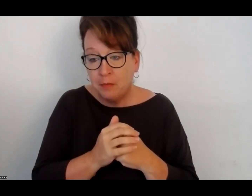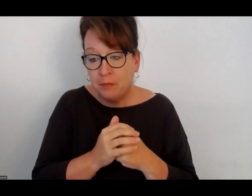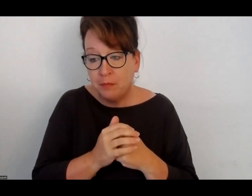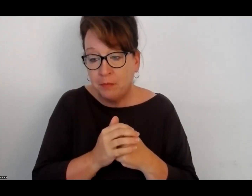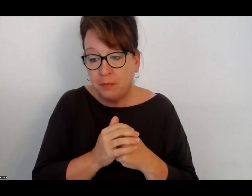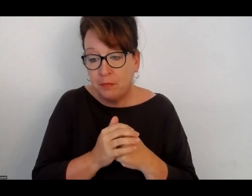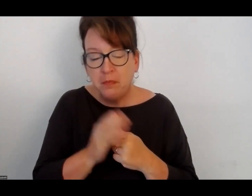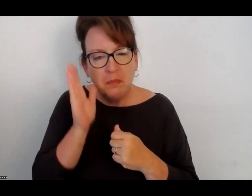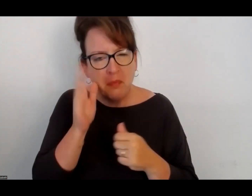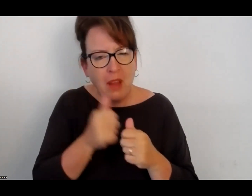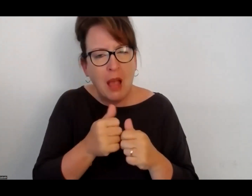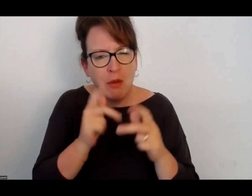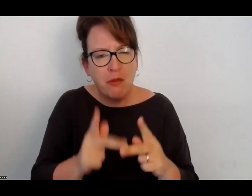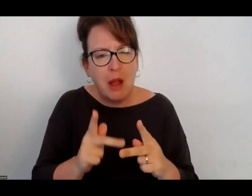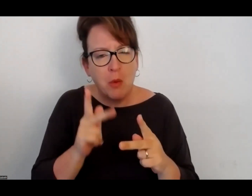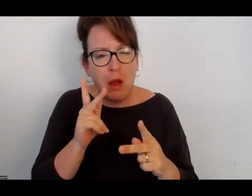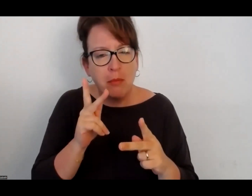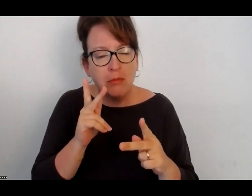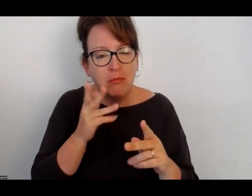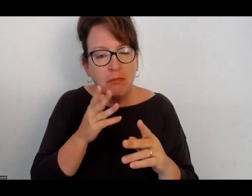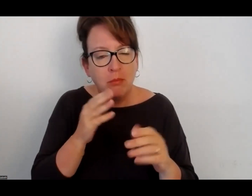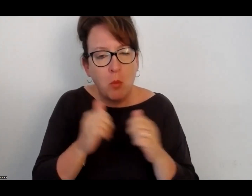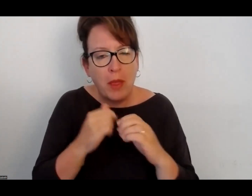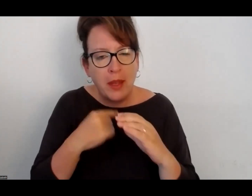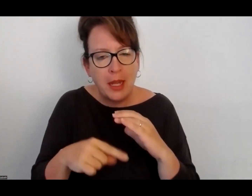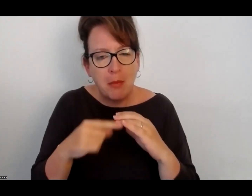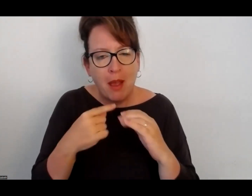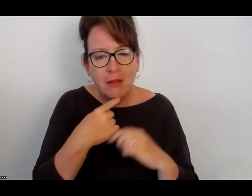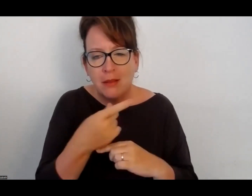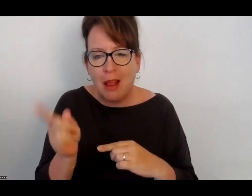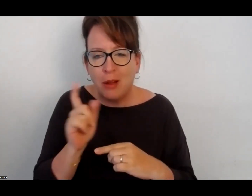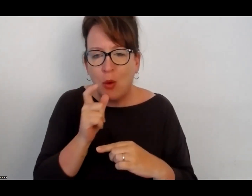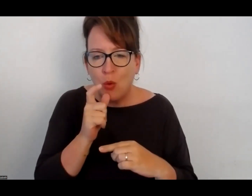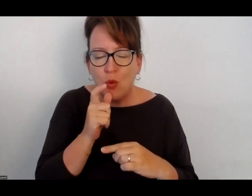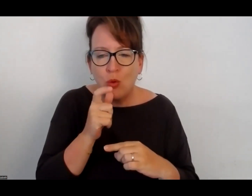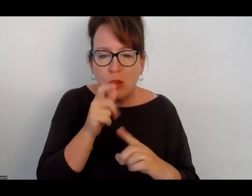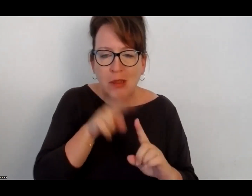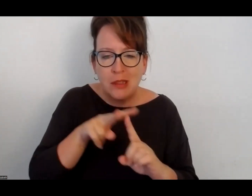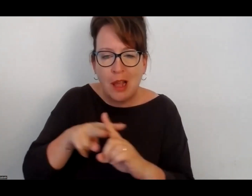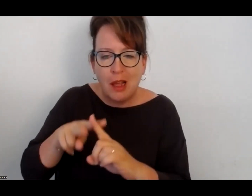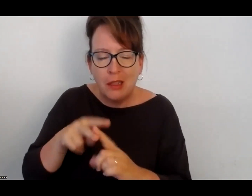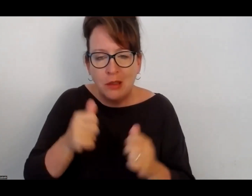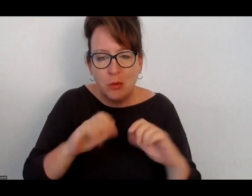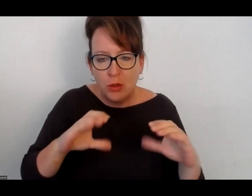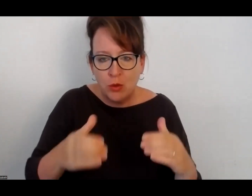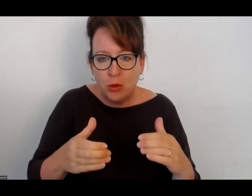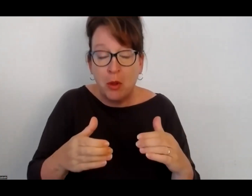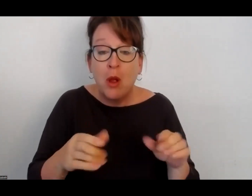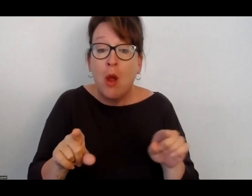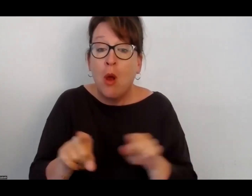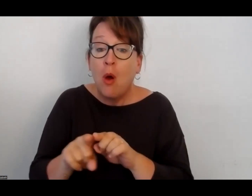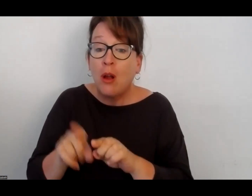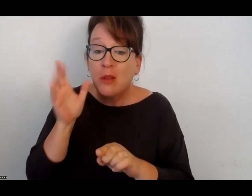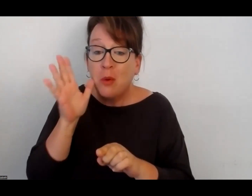I can follow up via email, but who is in which group, and there probably will need to be a designee or a